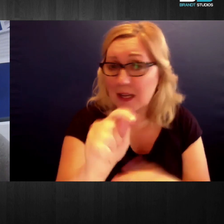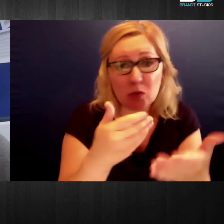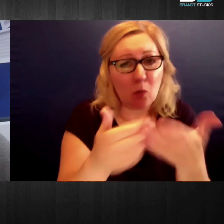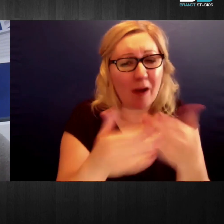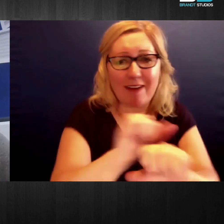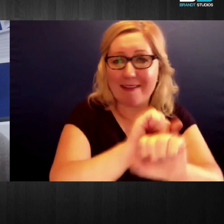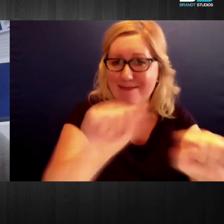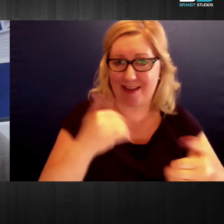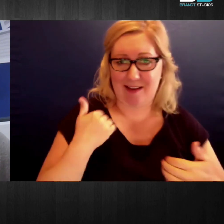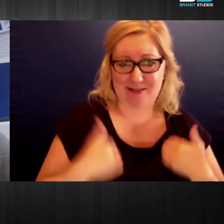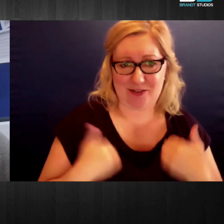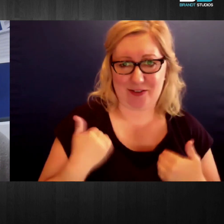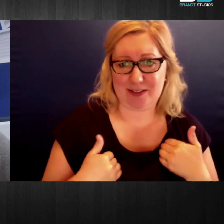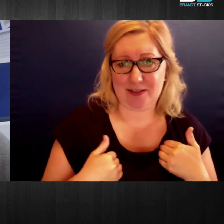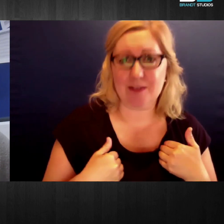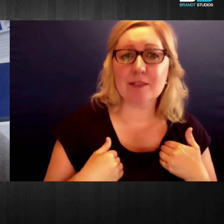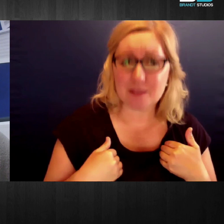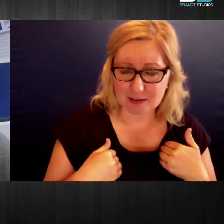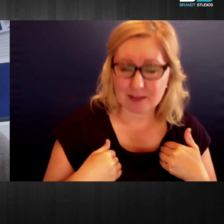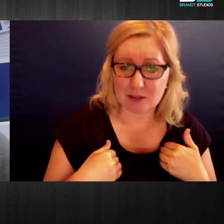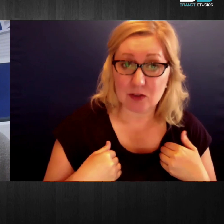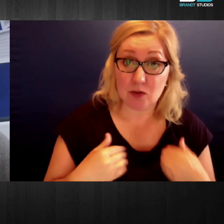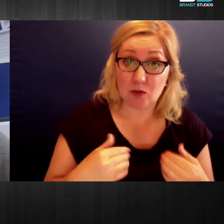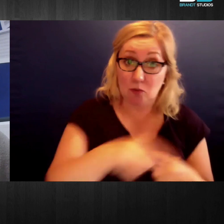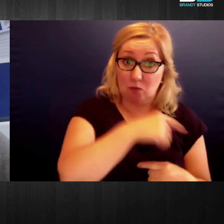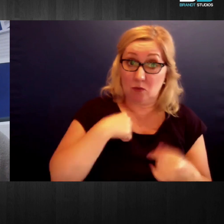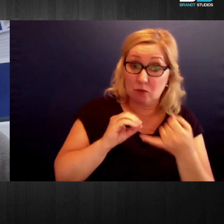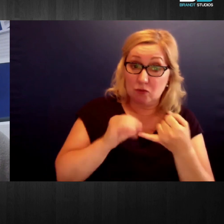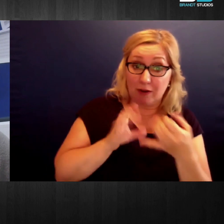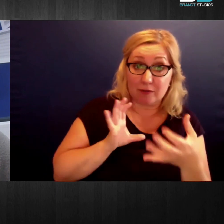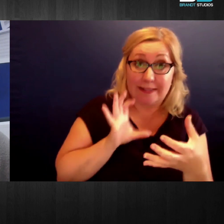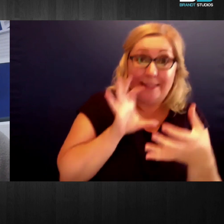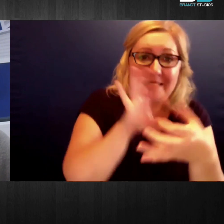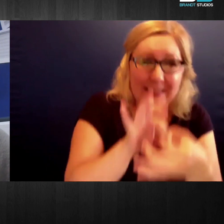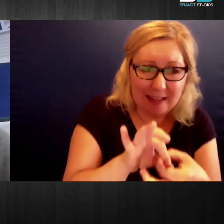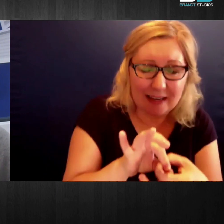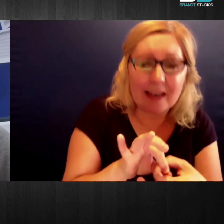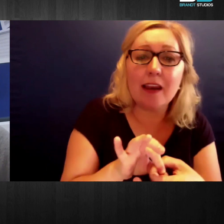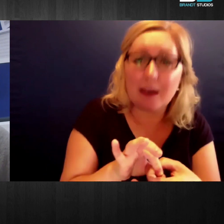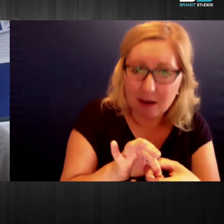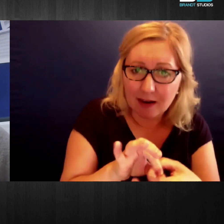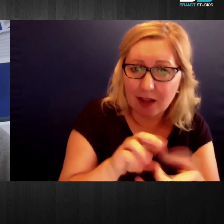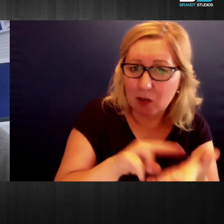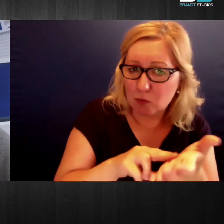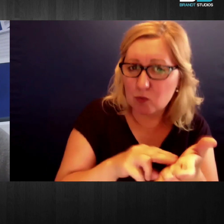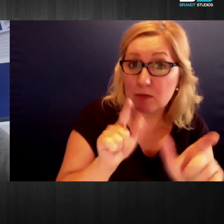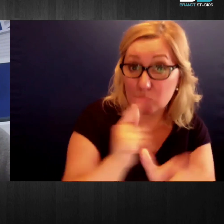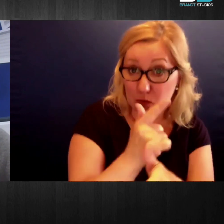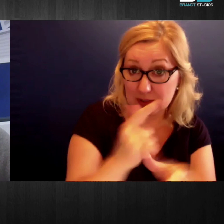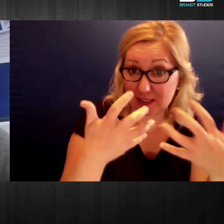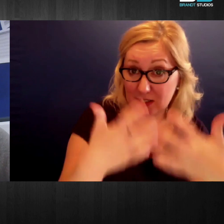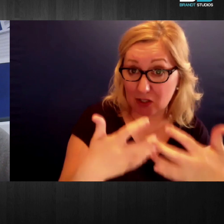music technology. And then from, I suppose, as young people get more familiar